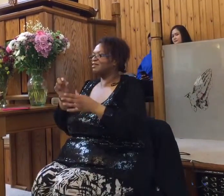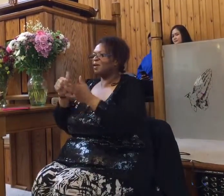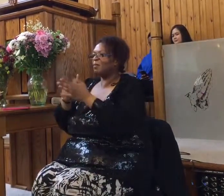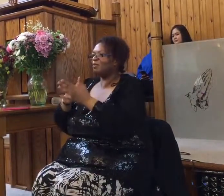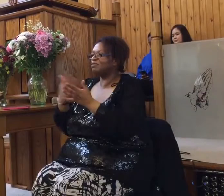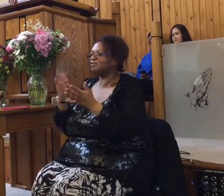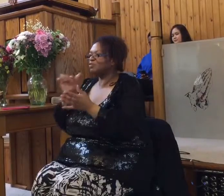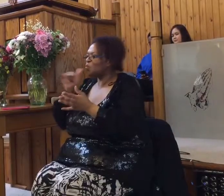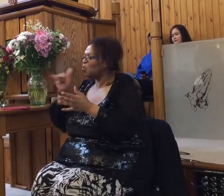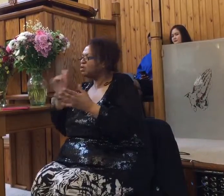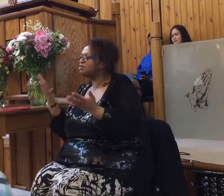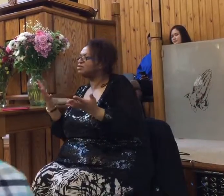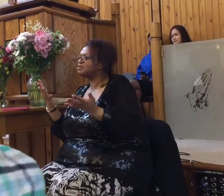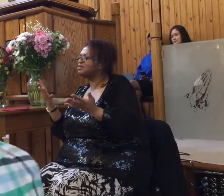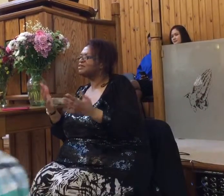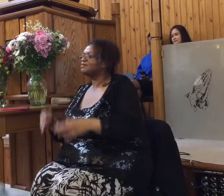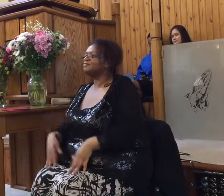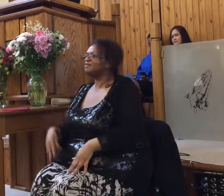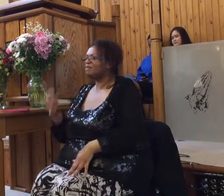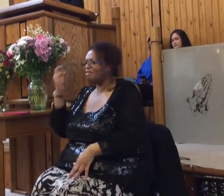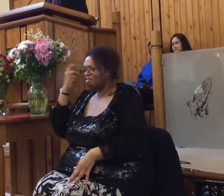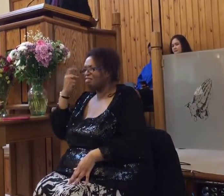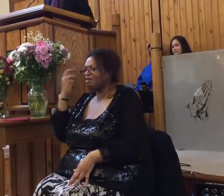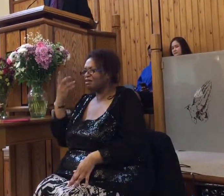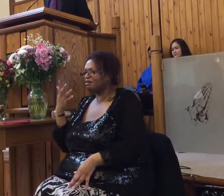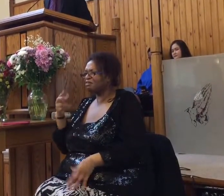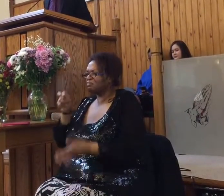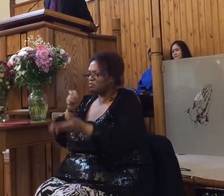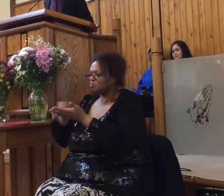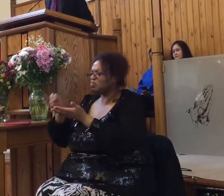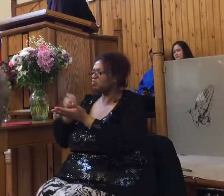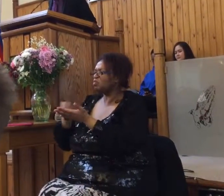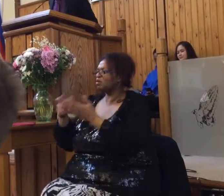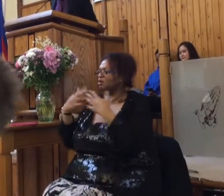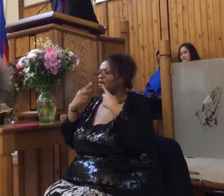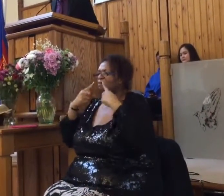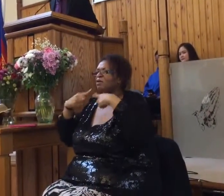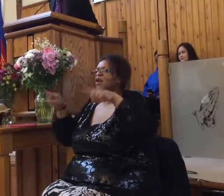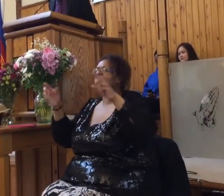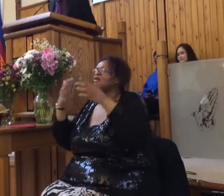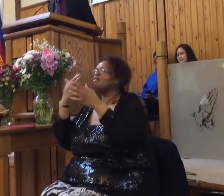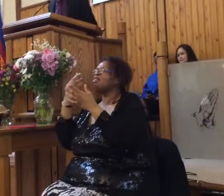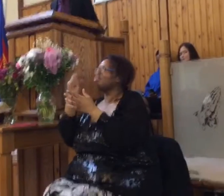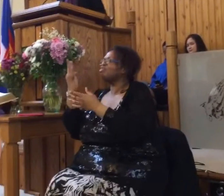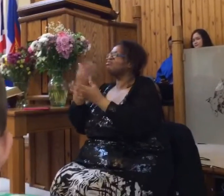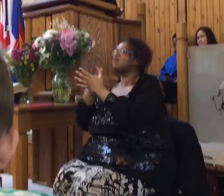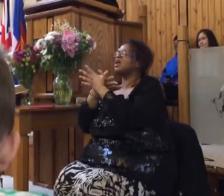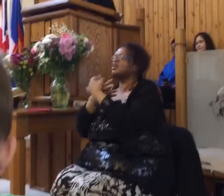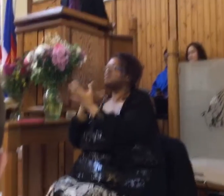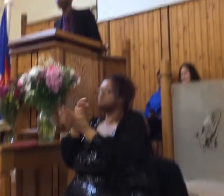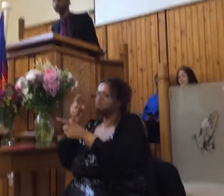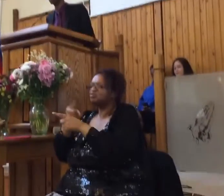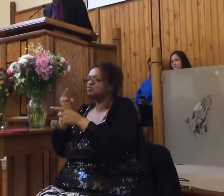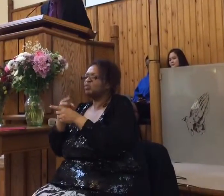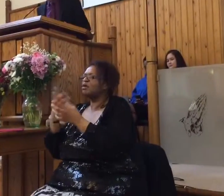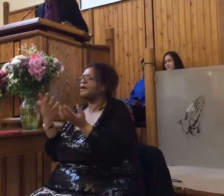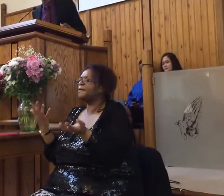Which one is it going to be? Think about it. When we go and proclaim the three angels' message and then we start talking